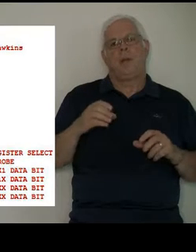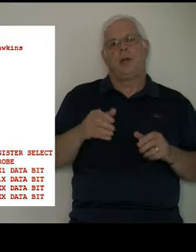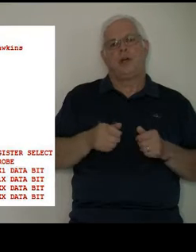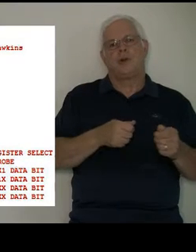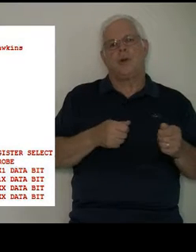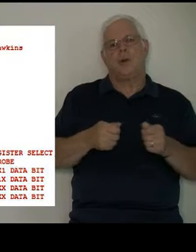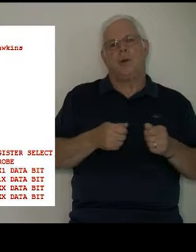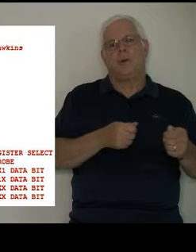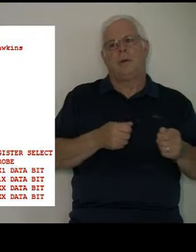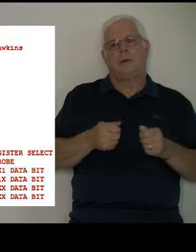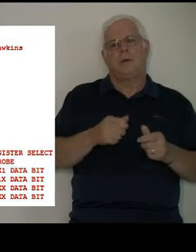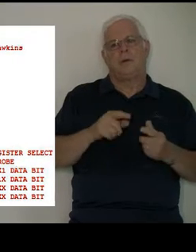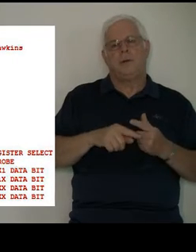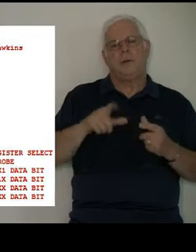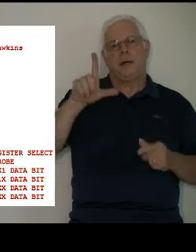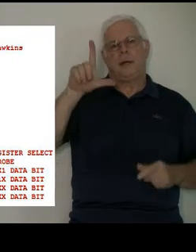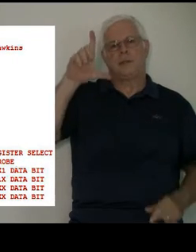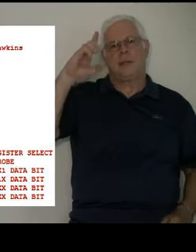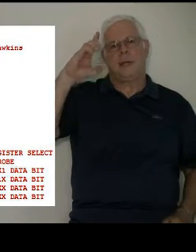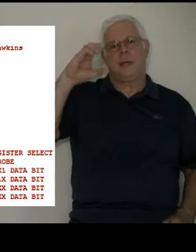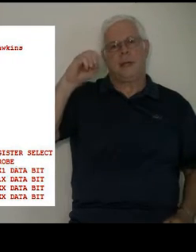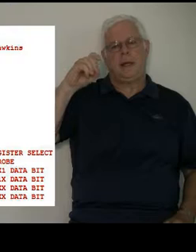the control to the LCD.